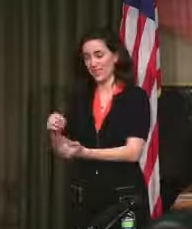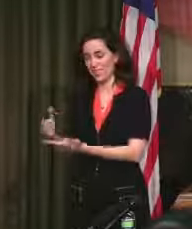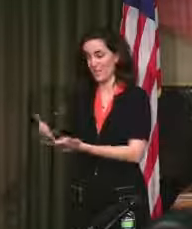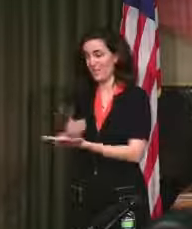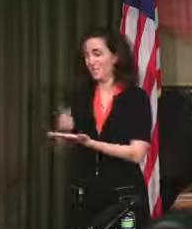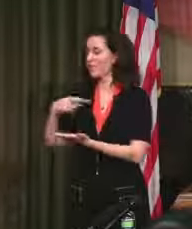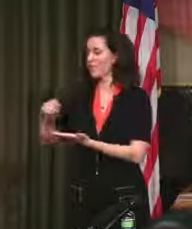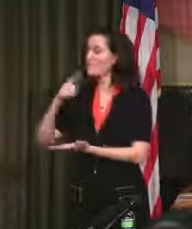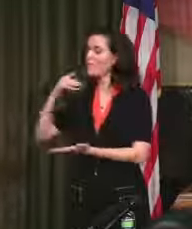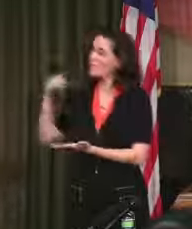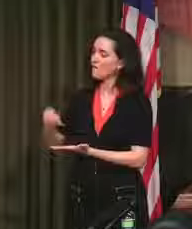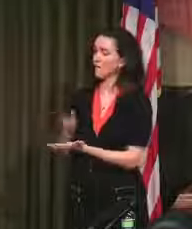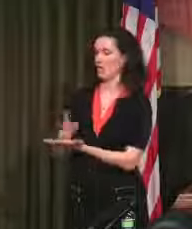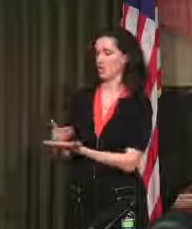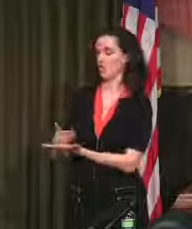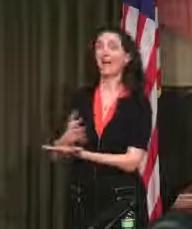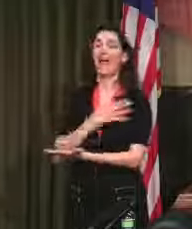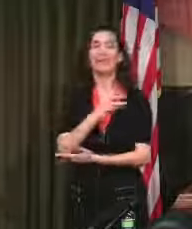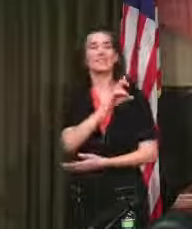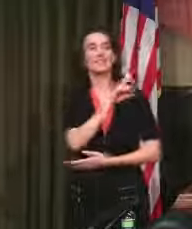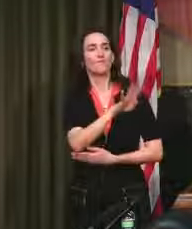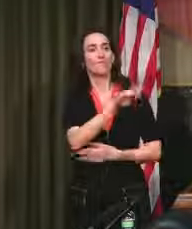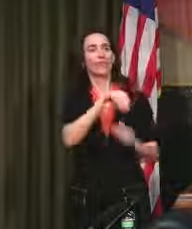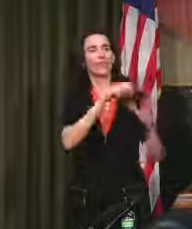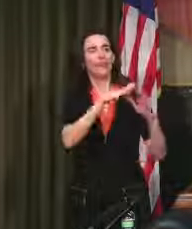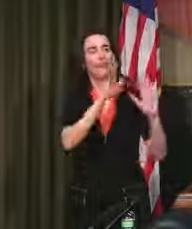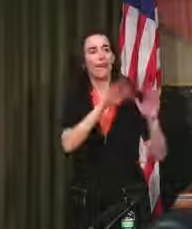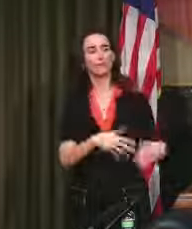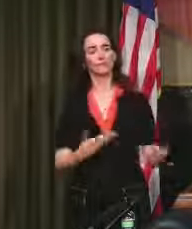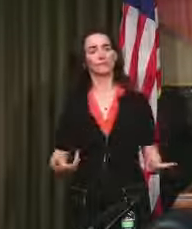to fund the budget, and 74 in the House.